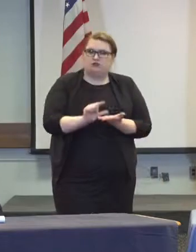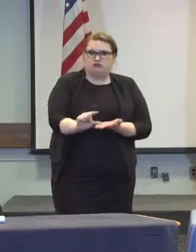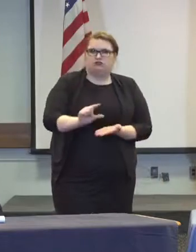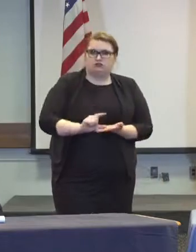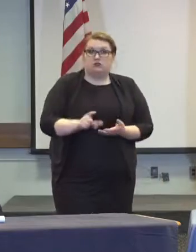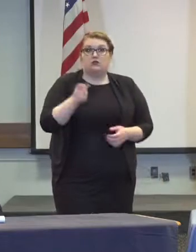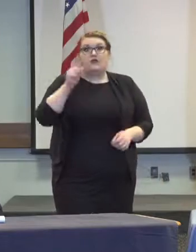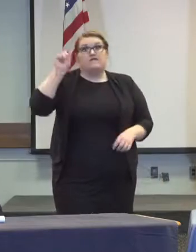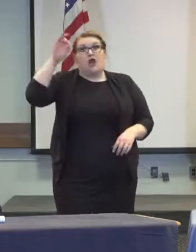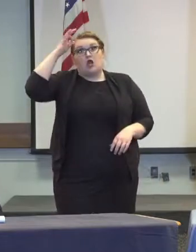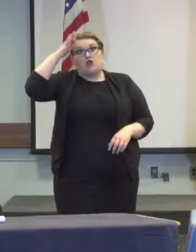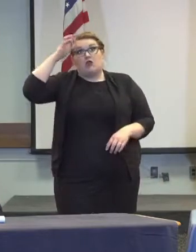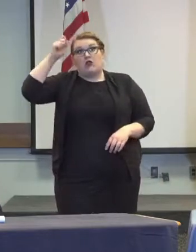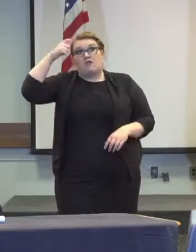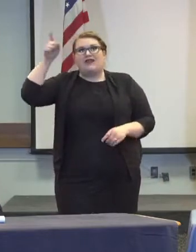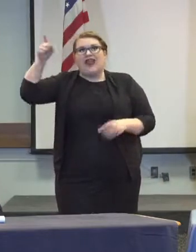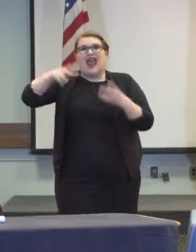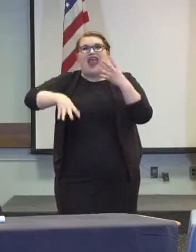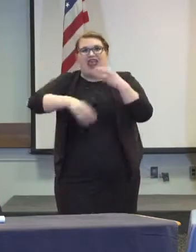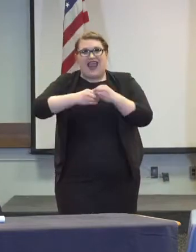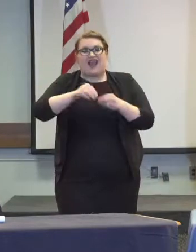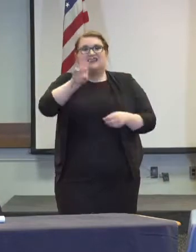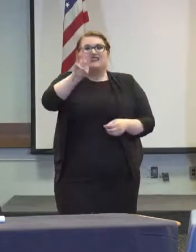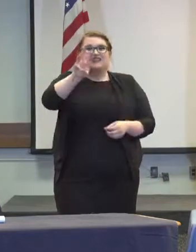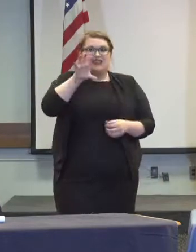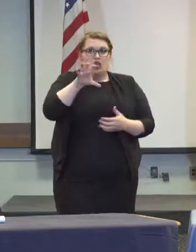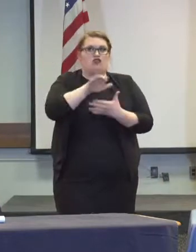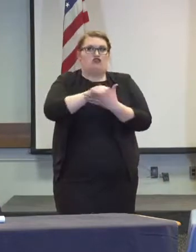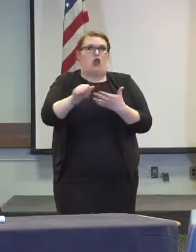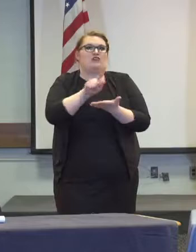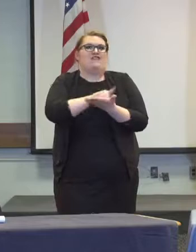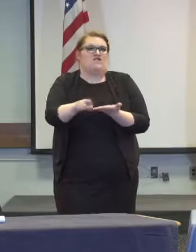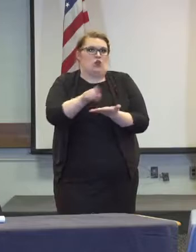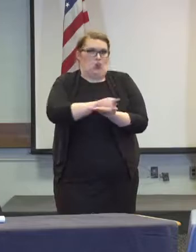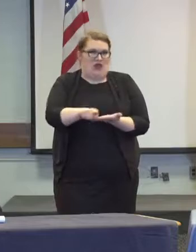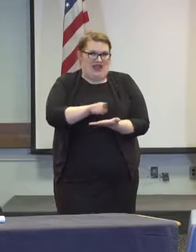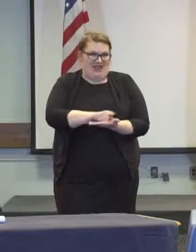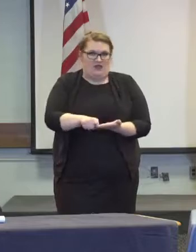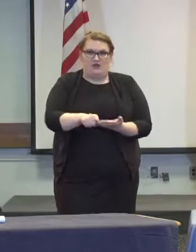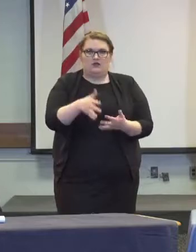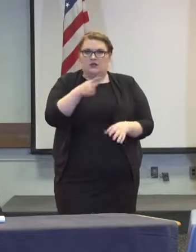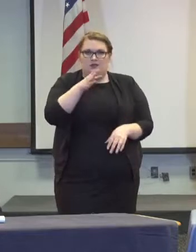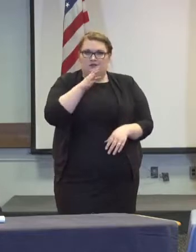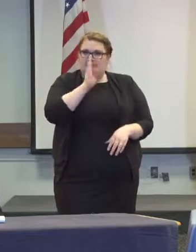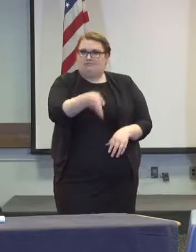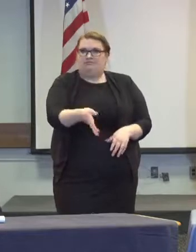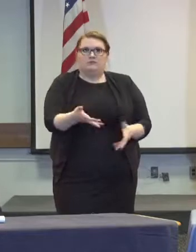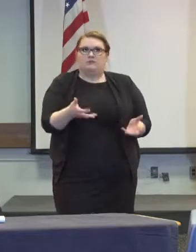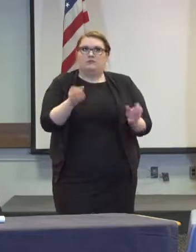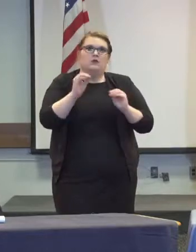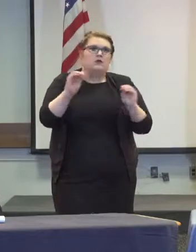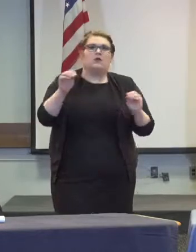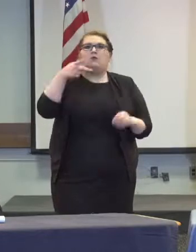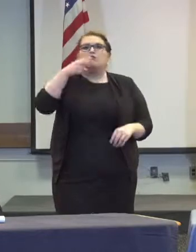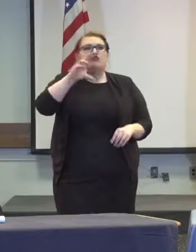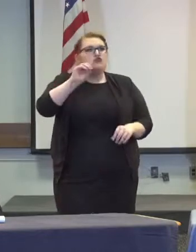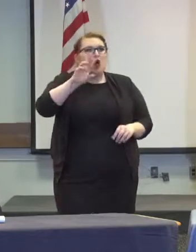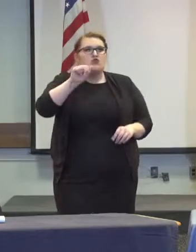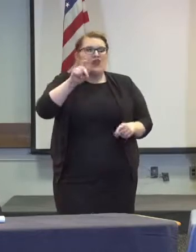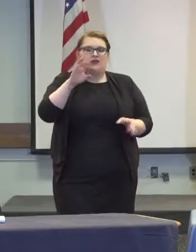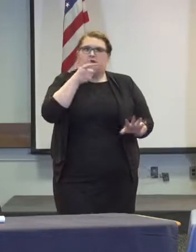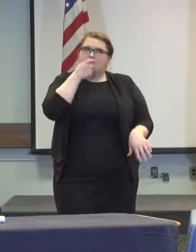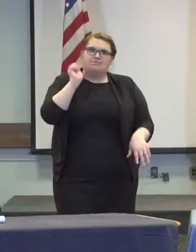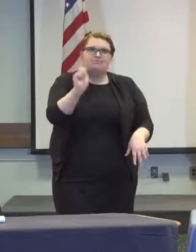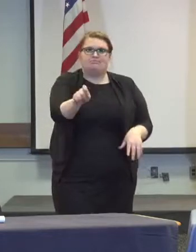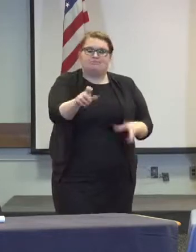federal government has added $600 a week, flat, not prorated, to the